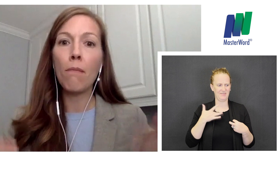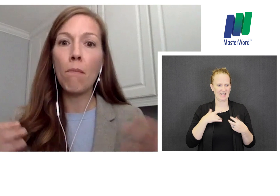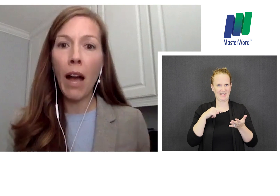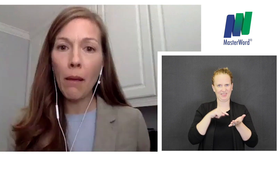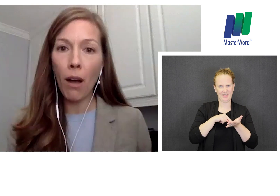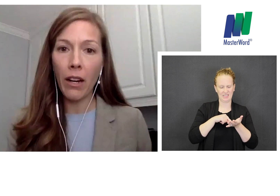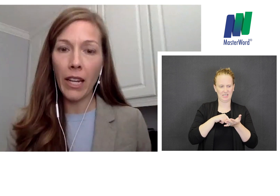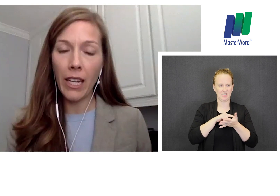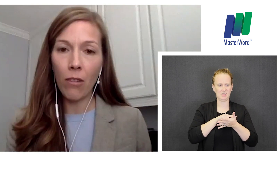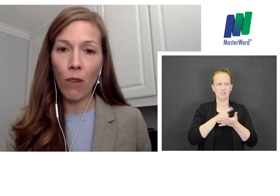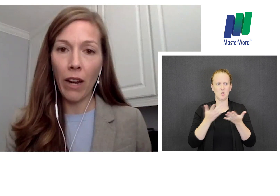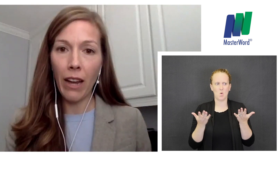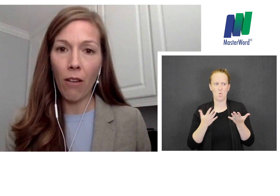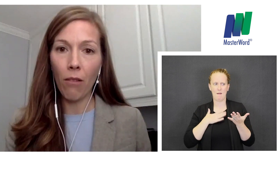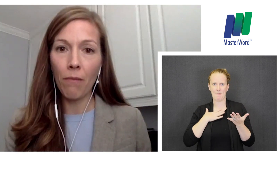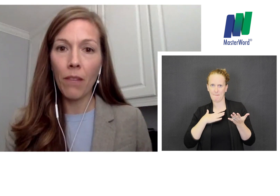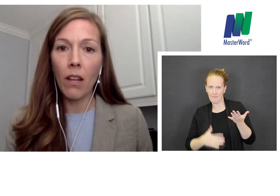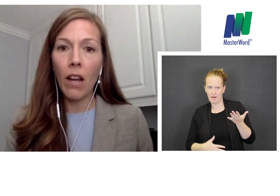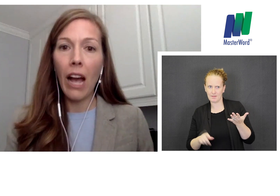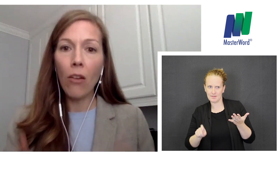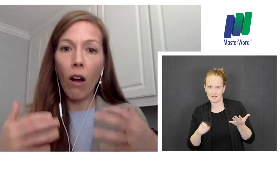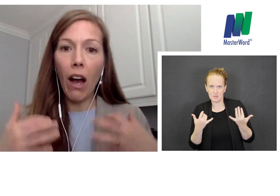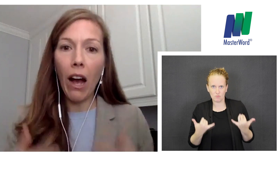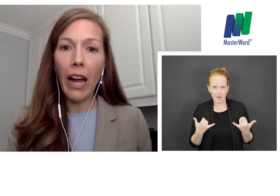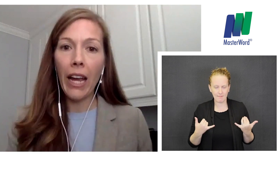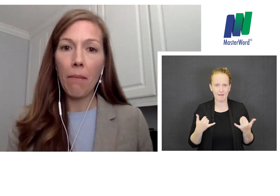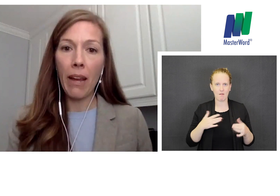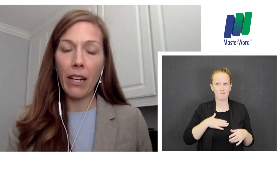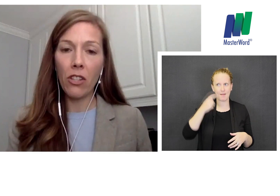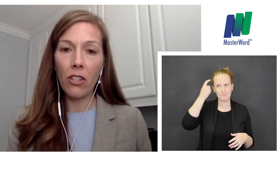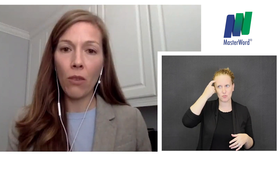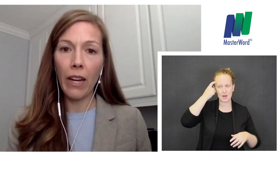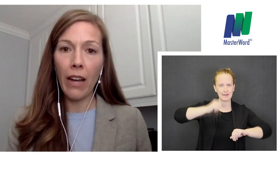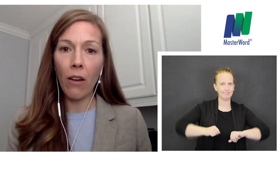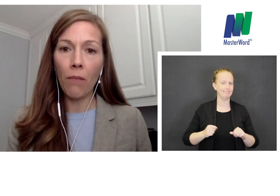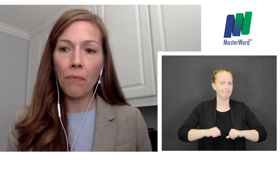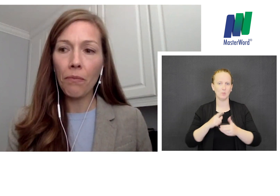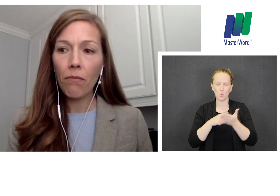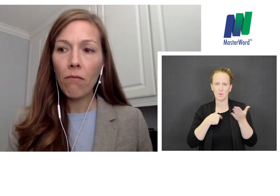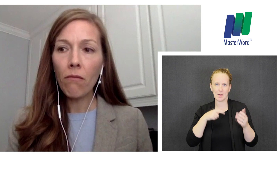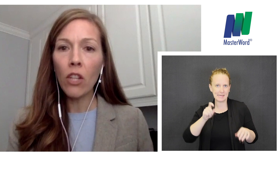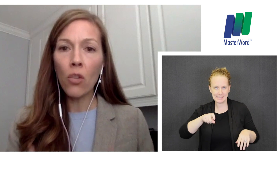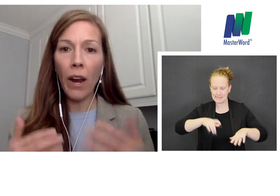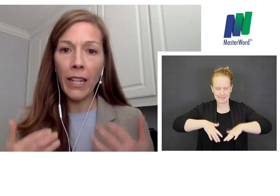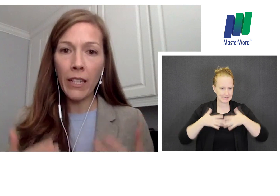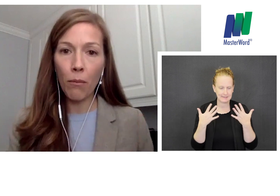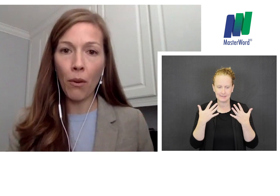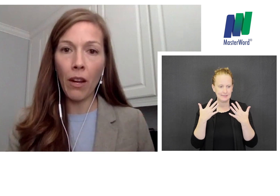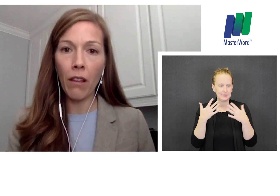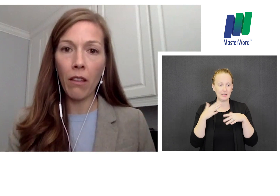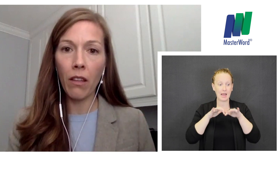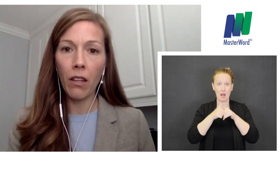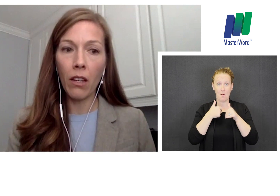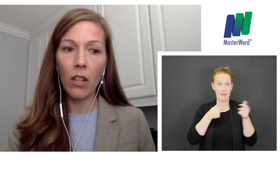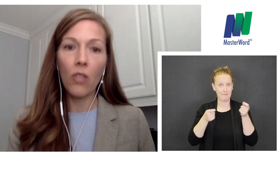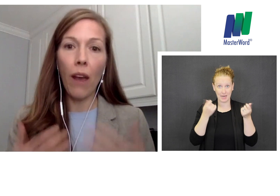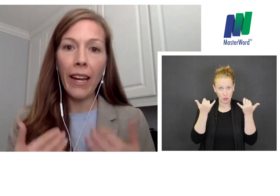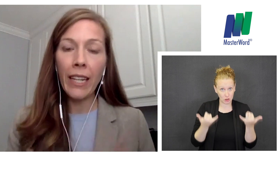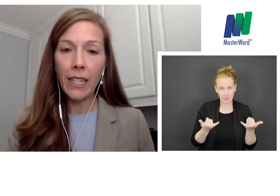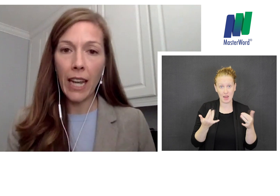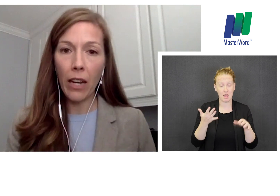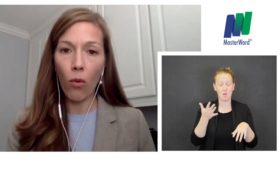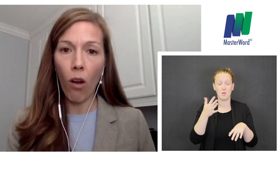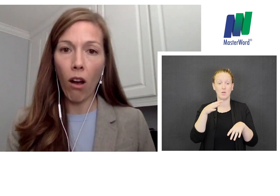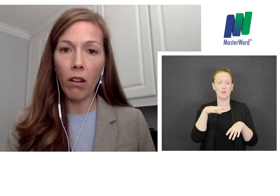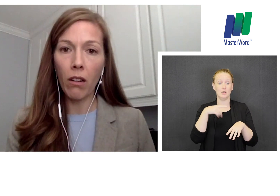What does my body need right now? How do I manage this right now? Do I need to breathe? Do I